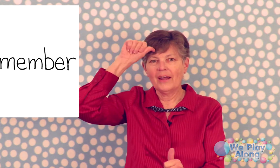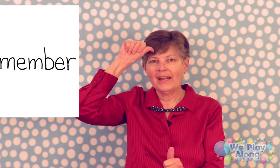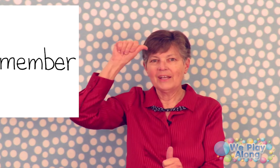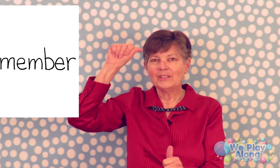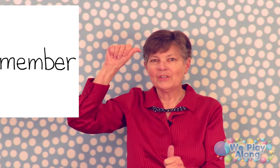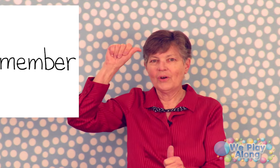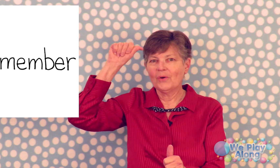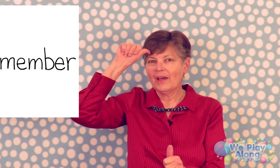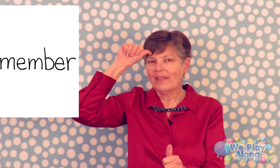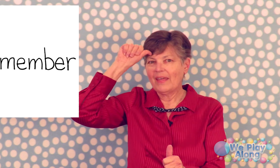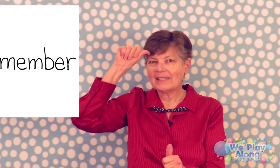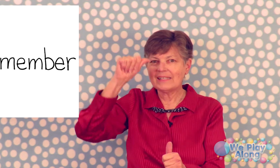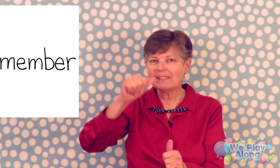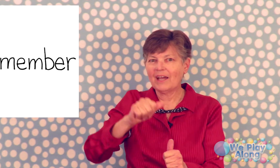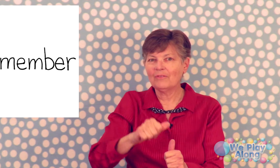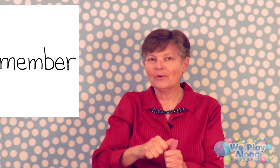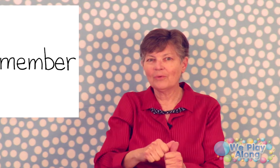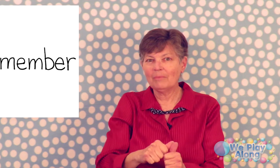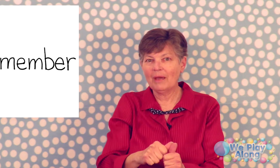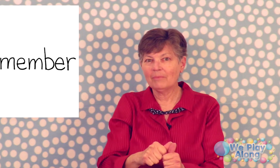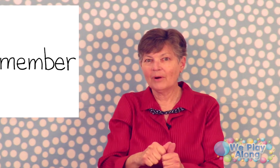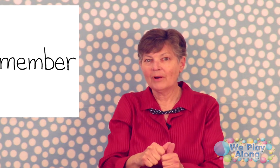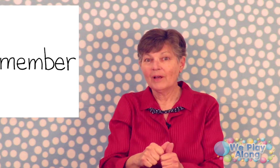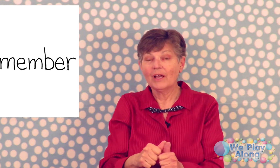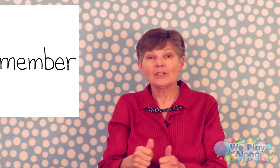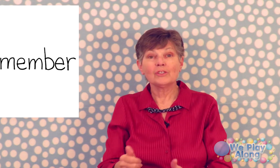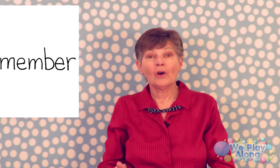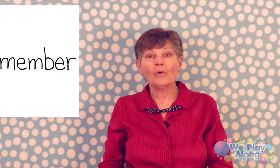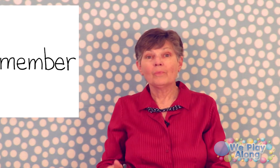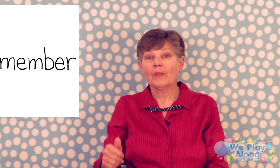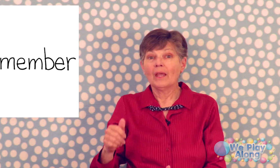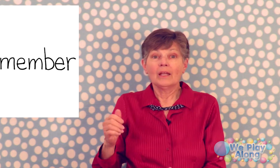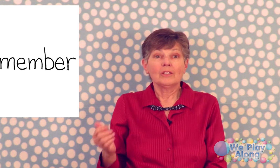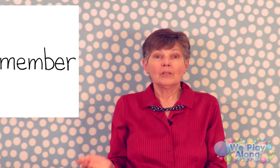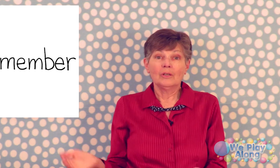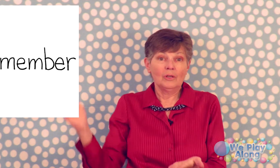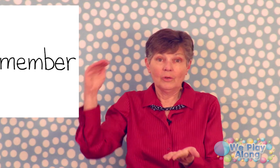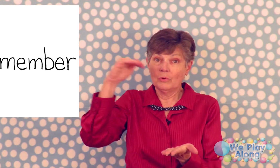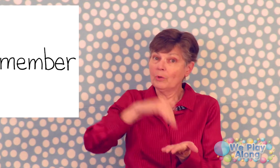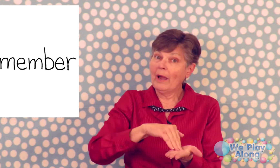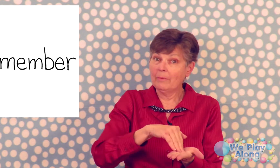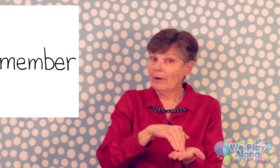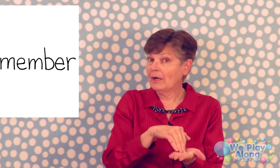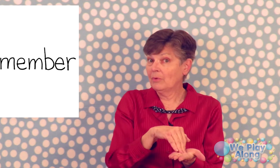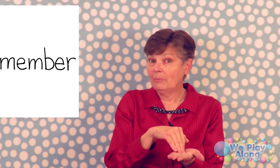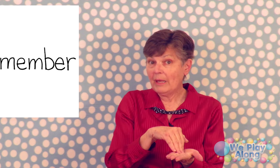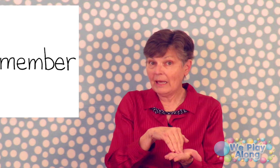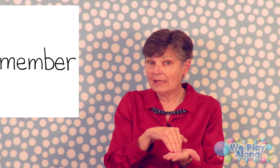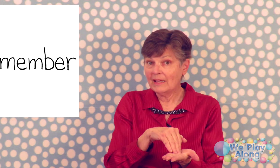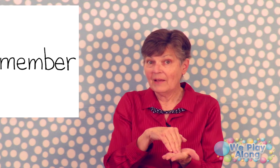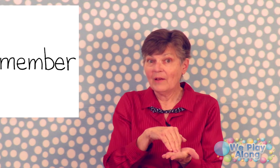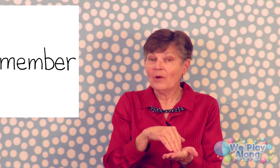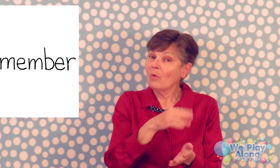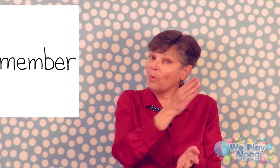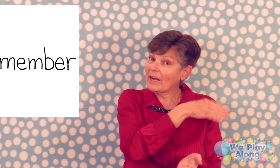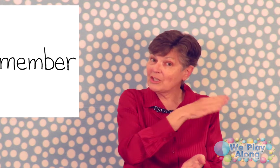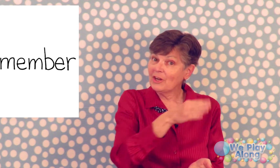right, so that's a sign for remember. So you might want to repeat watching all